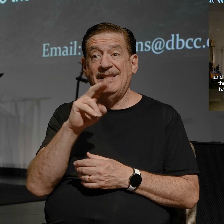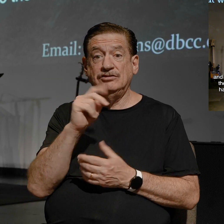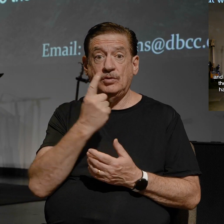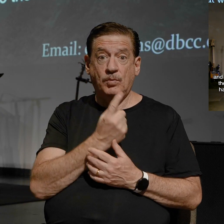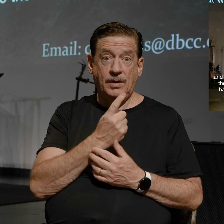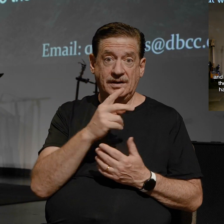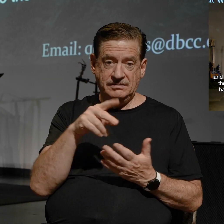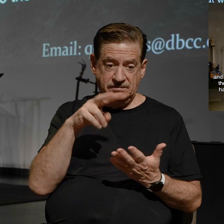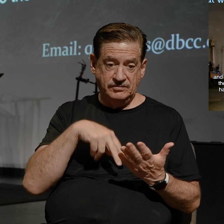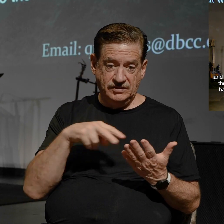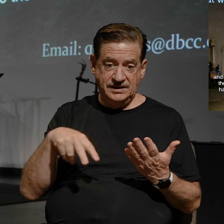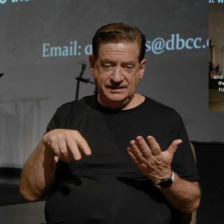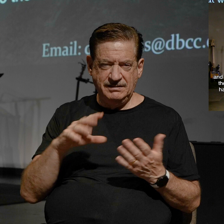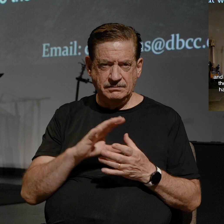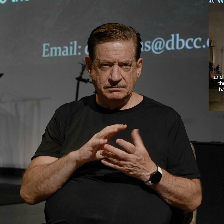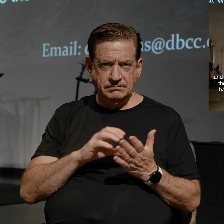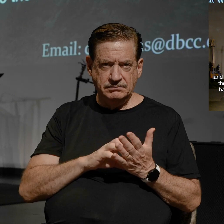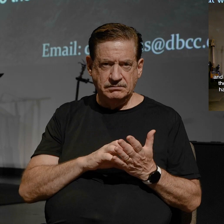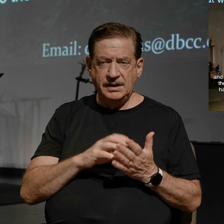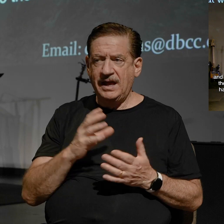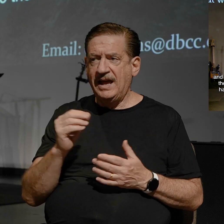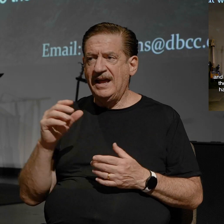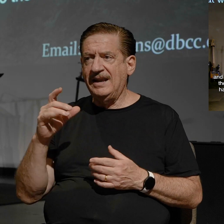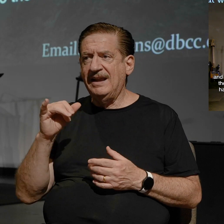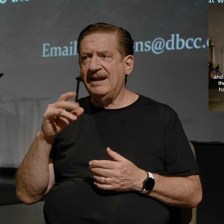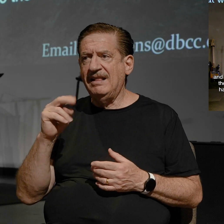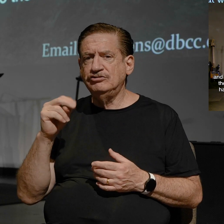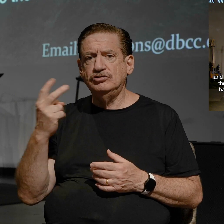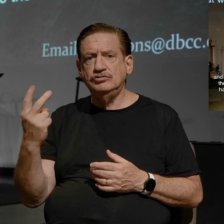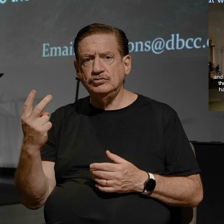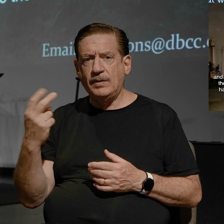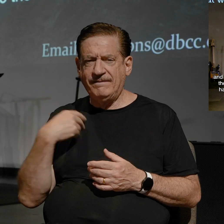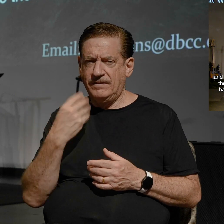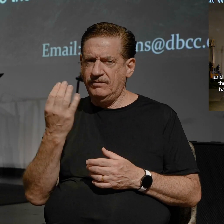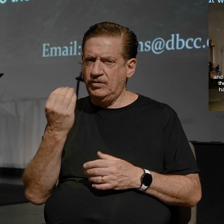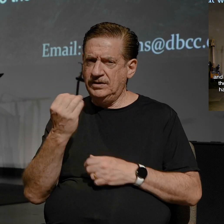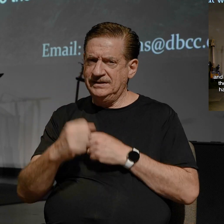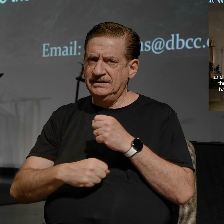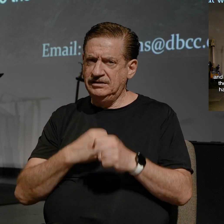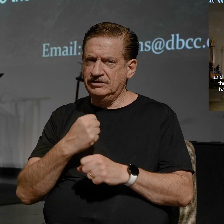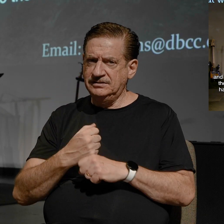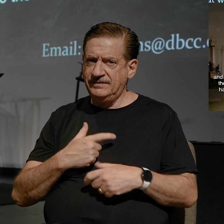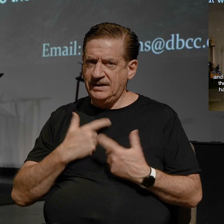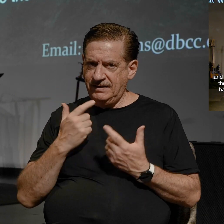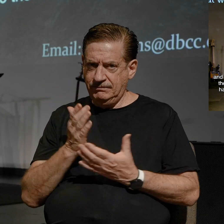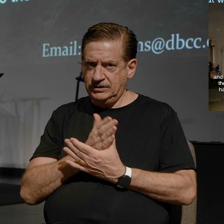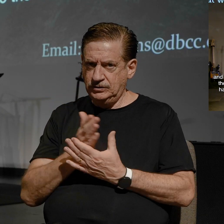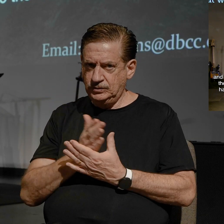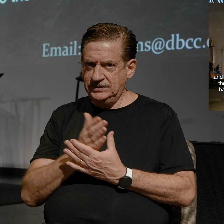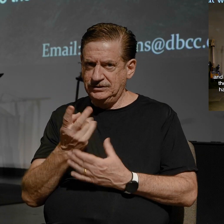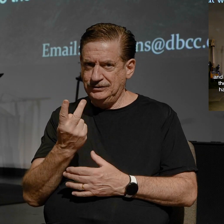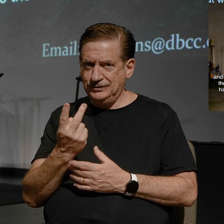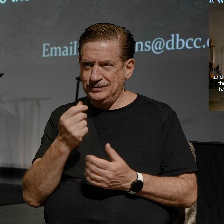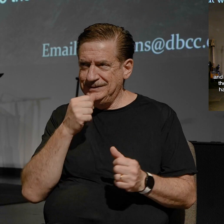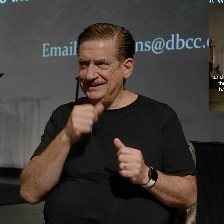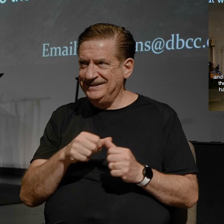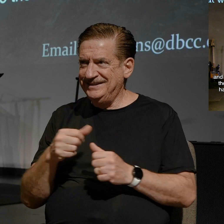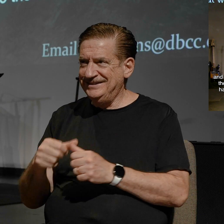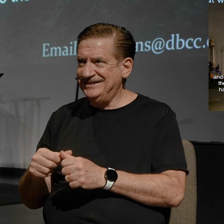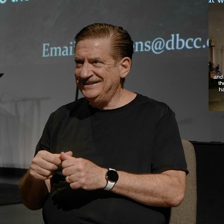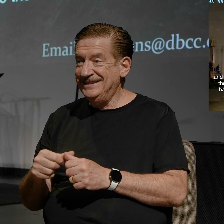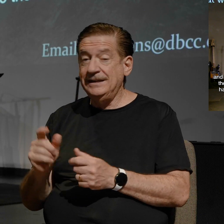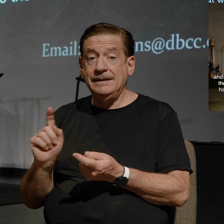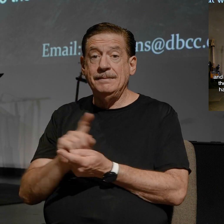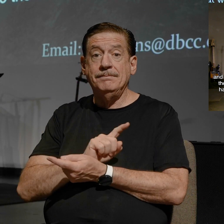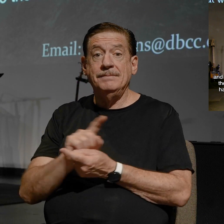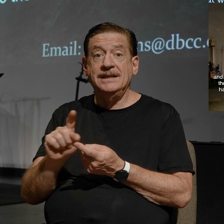and Galatians 2, there's 14 years of life in between those two statements. He meets